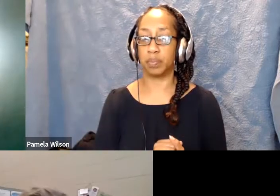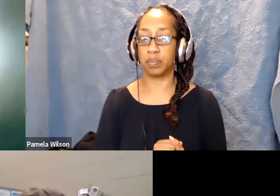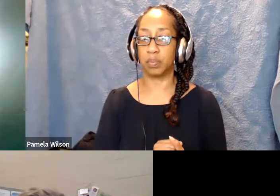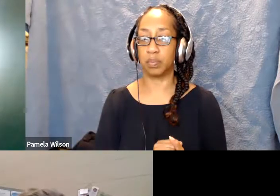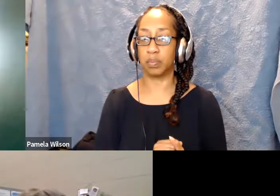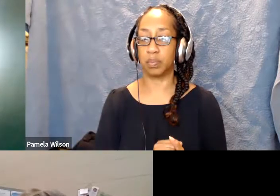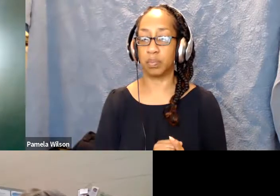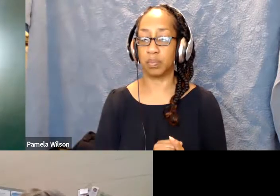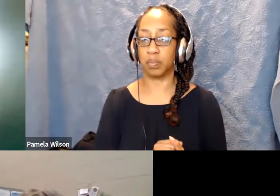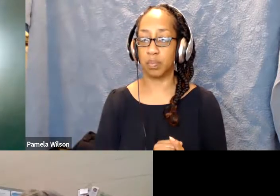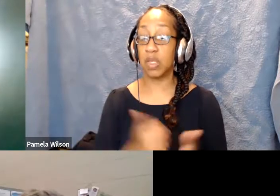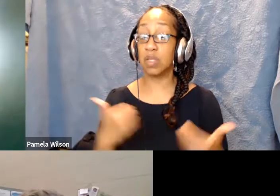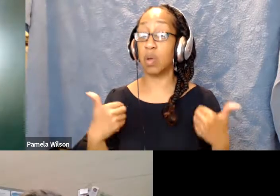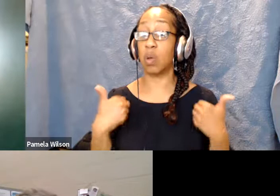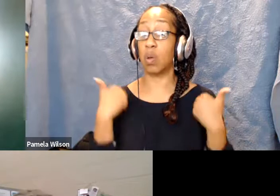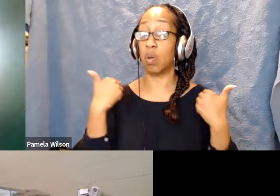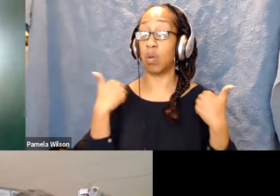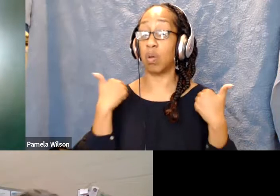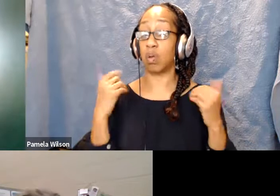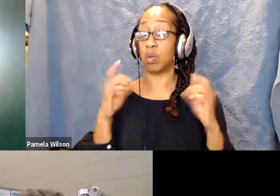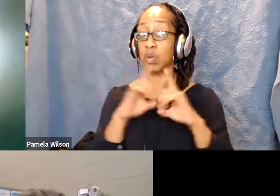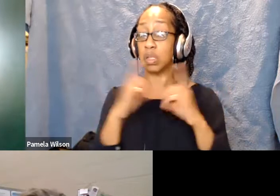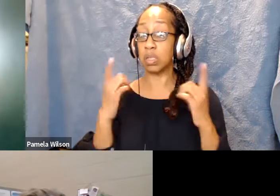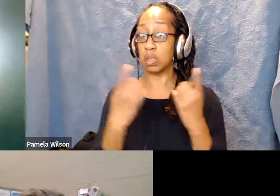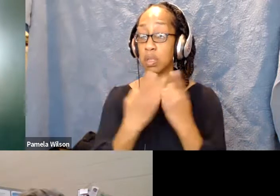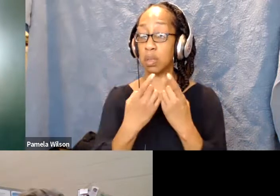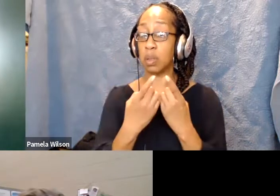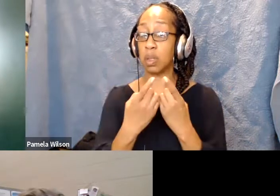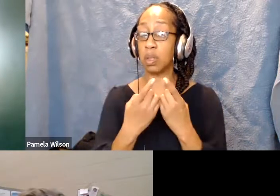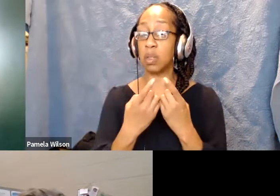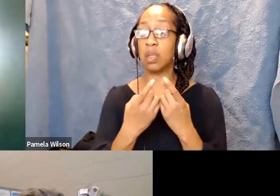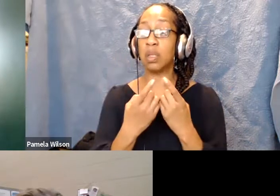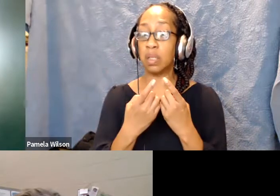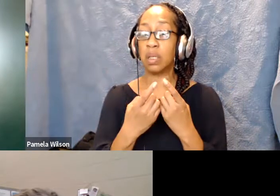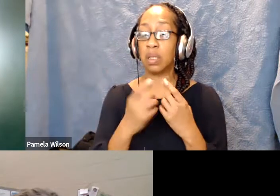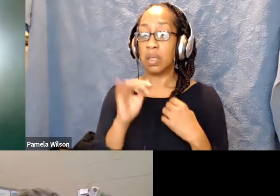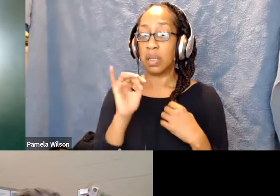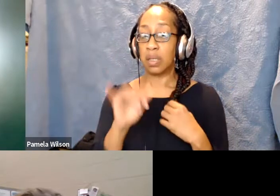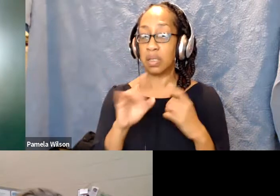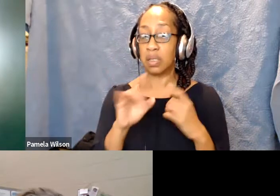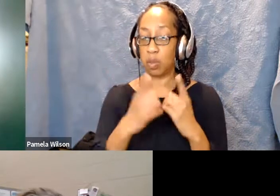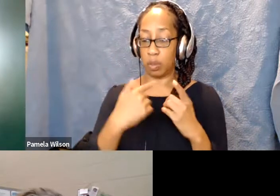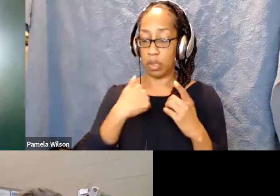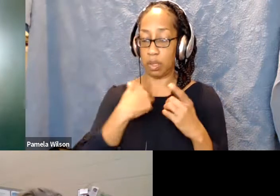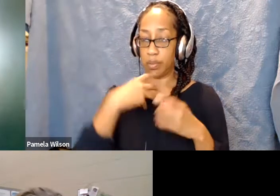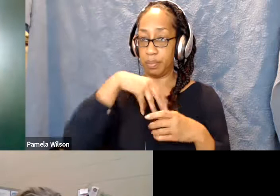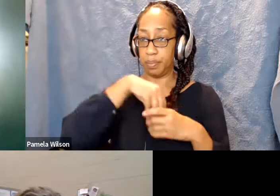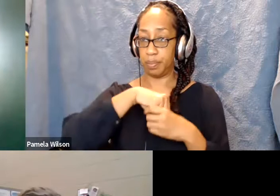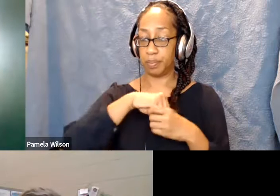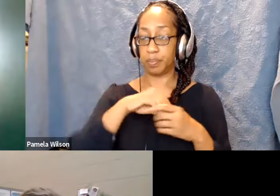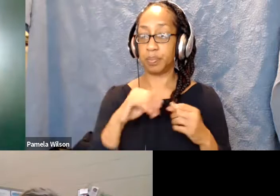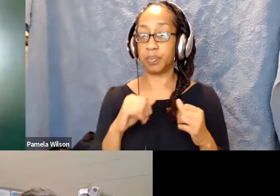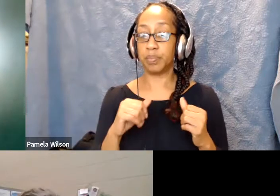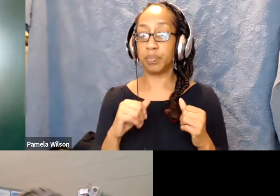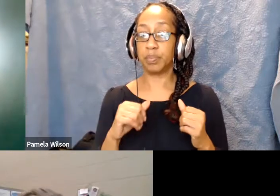you. So our youth department, again, like I said, that is the department that I am in, and we